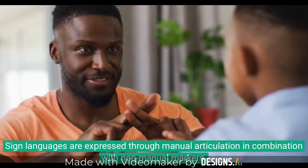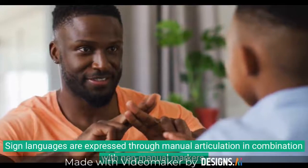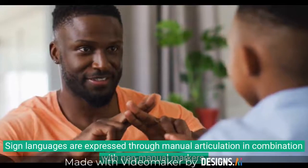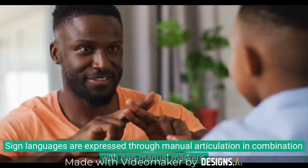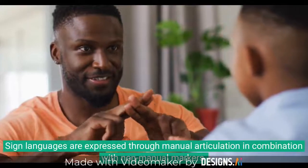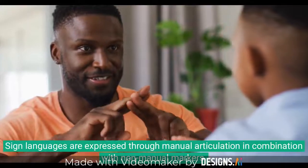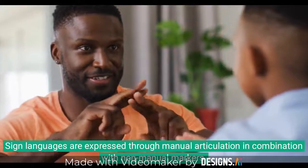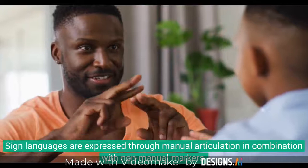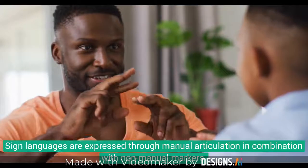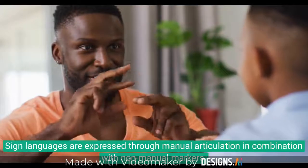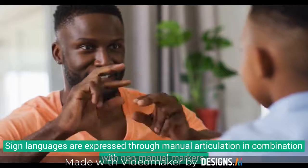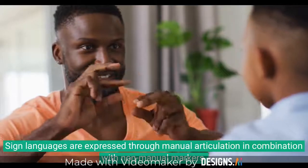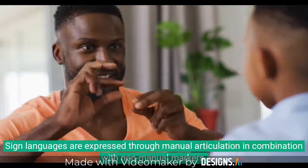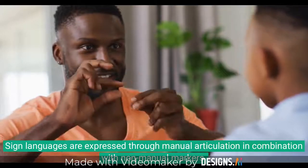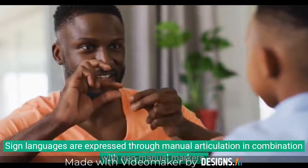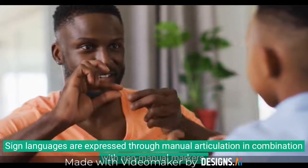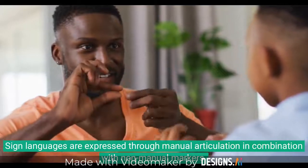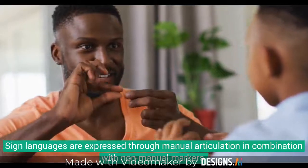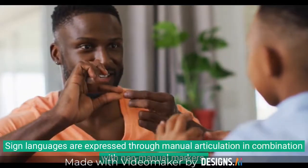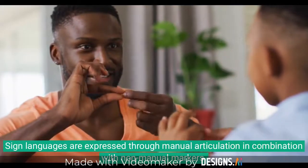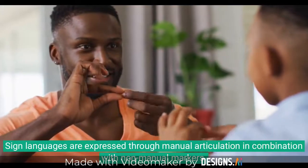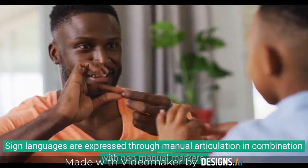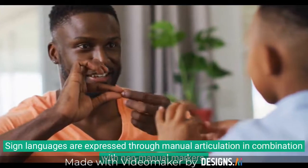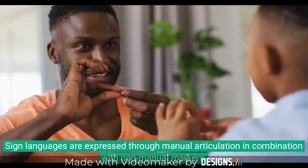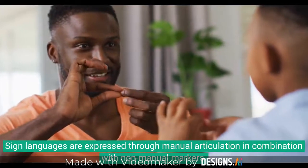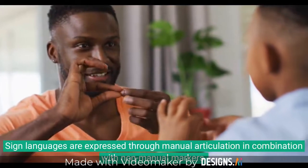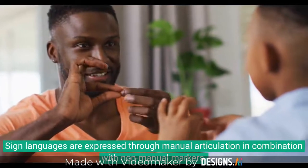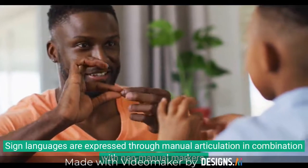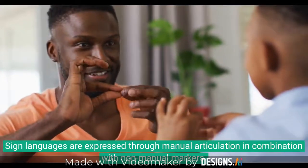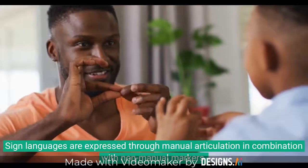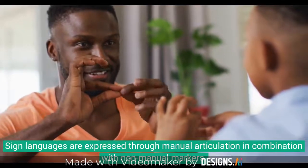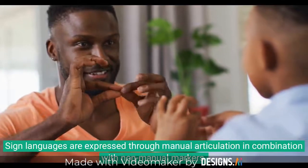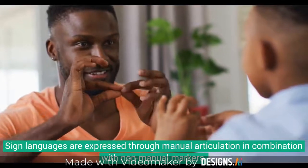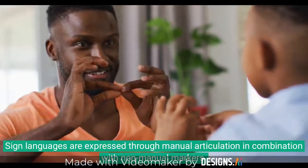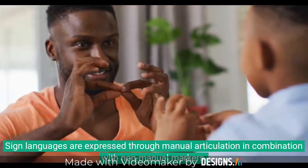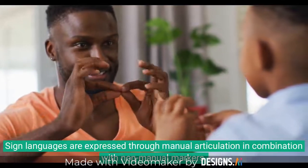Sign languages are expressed through manual articulation in combination with non-manual markers.